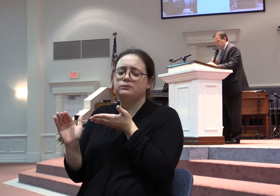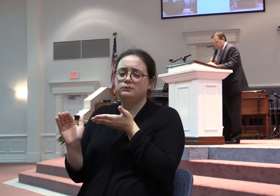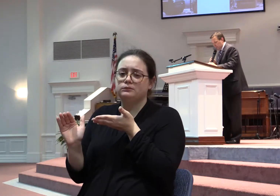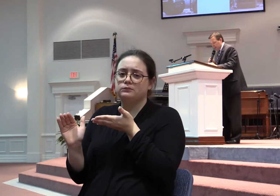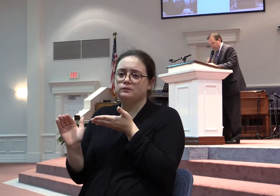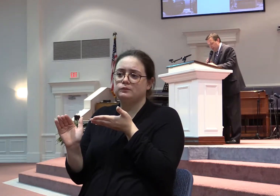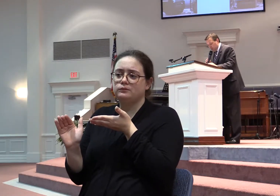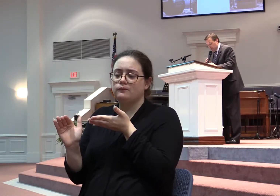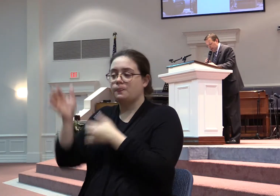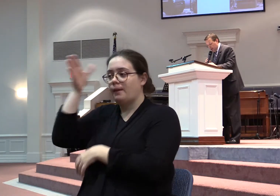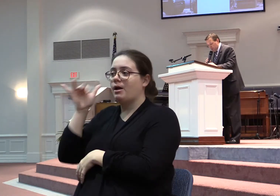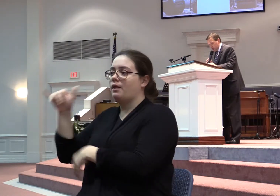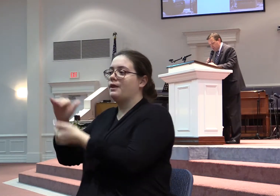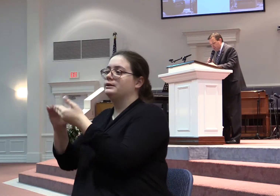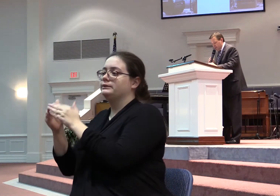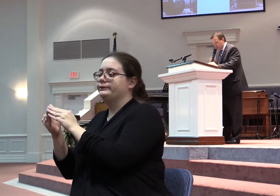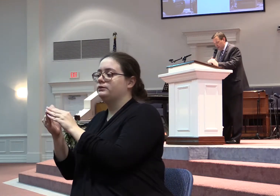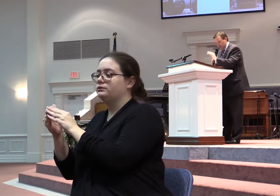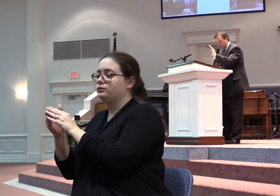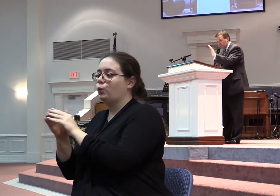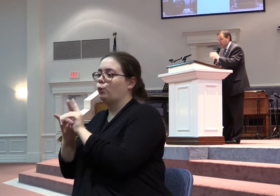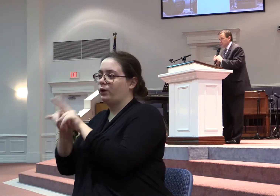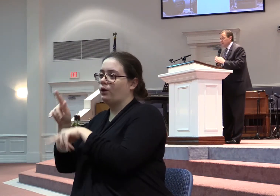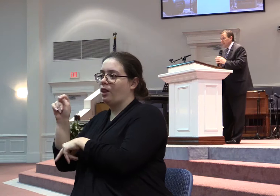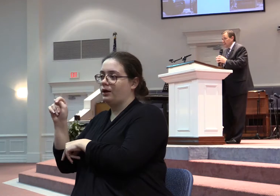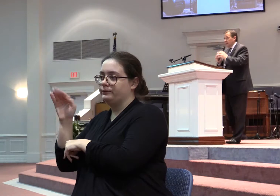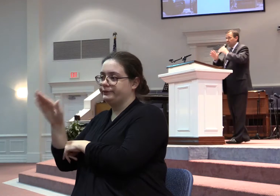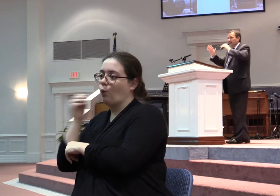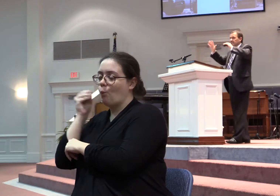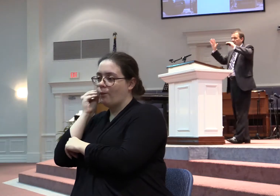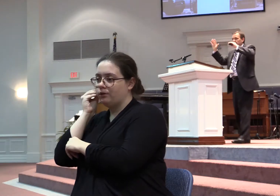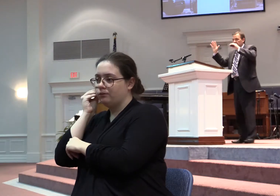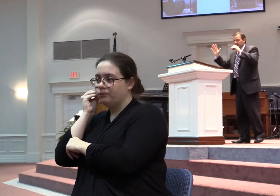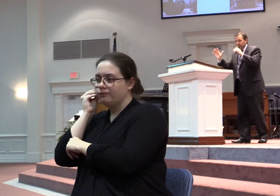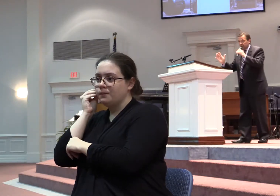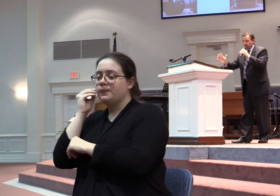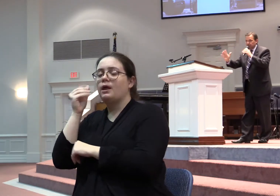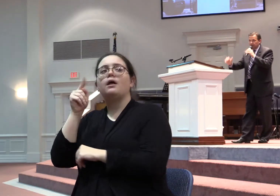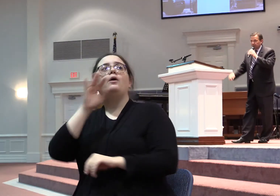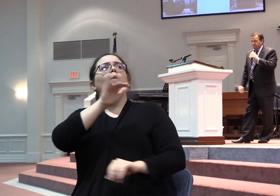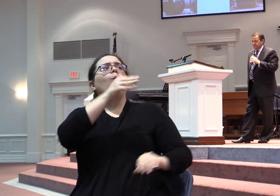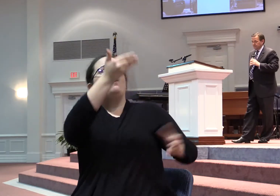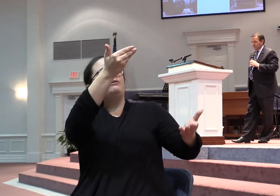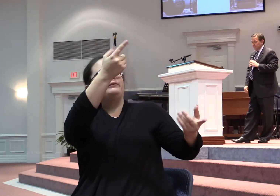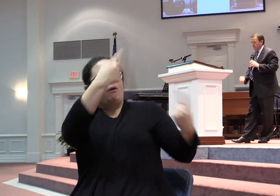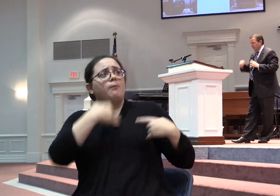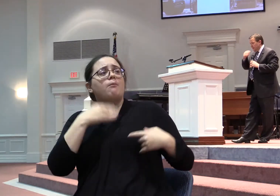The men of Sodom came to his house. Now I want you to get this. He invites God's presence to come into his house.